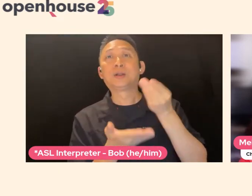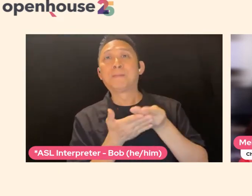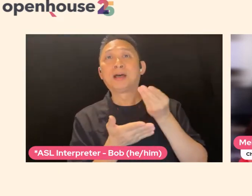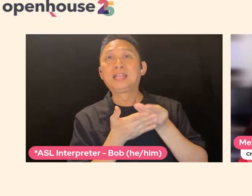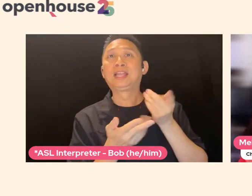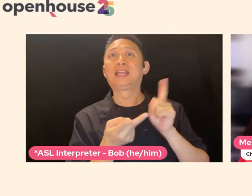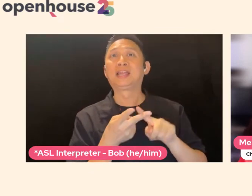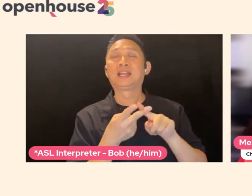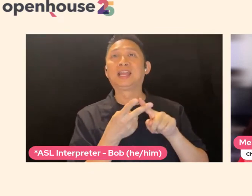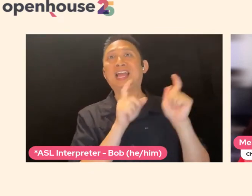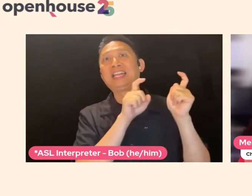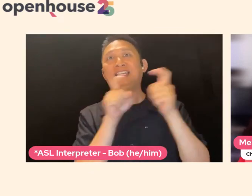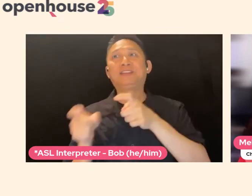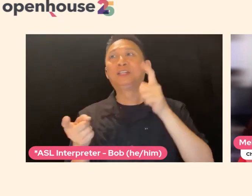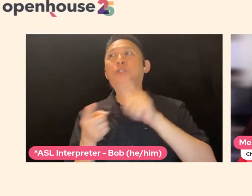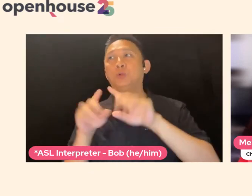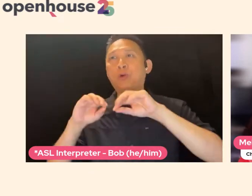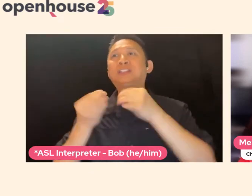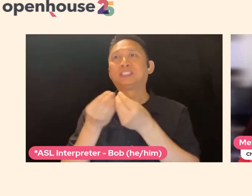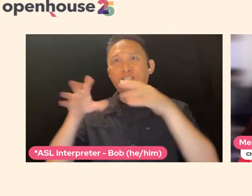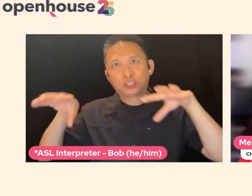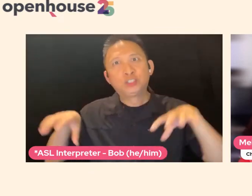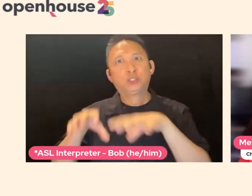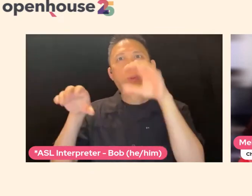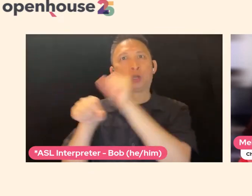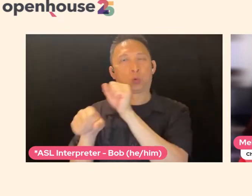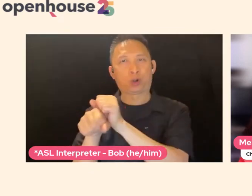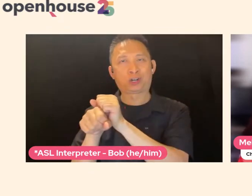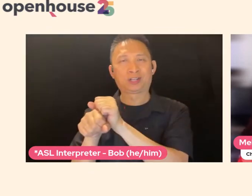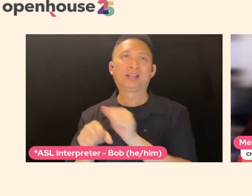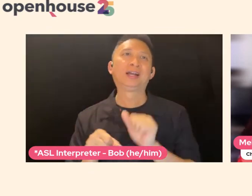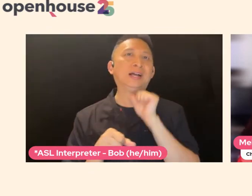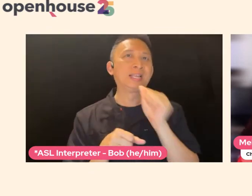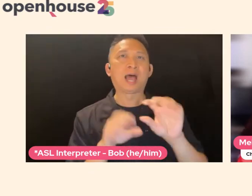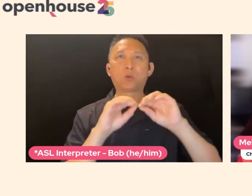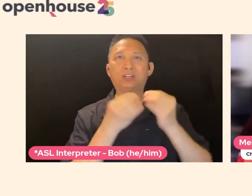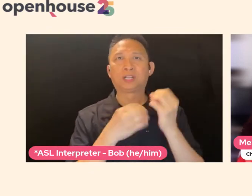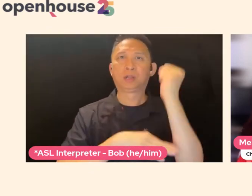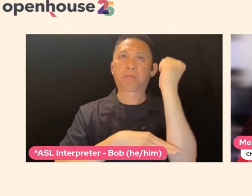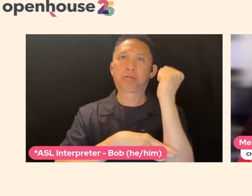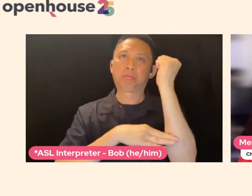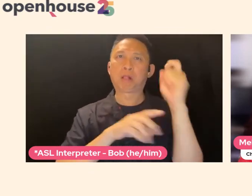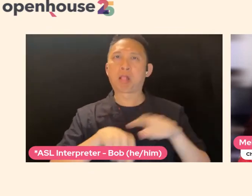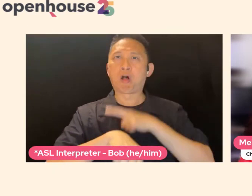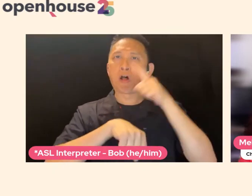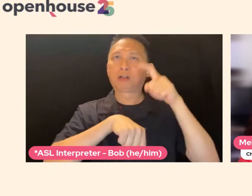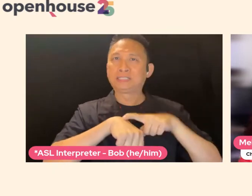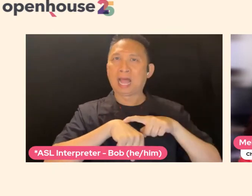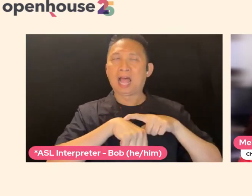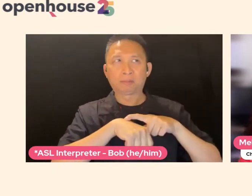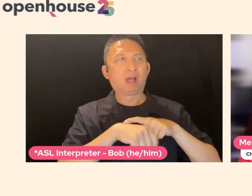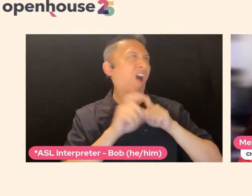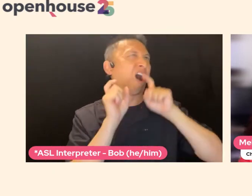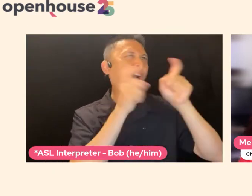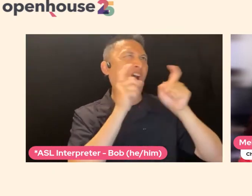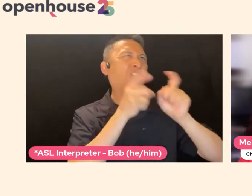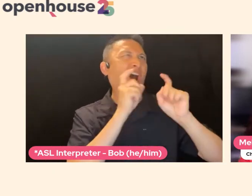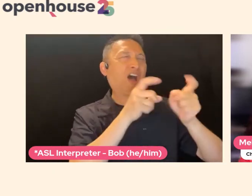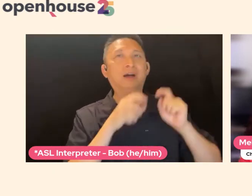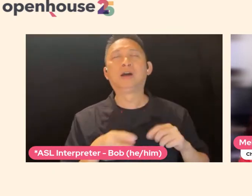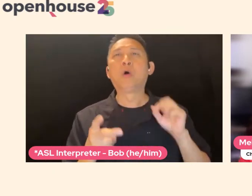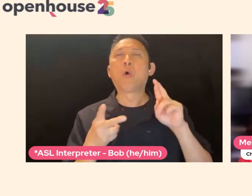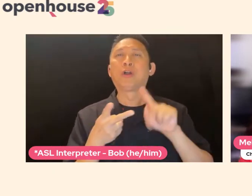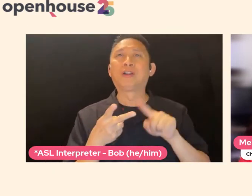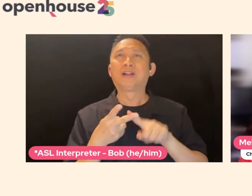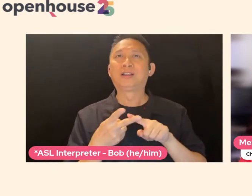actually doing the work, not organizations that have been open longer, not organizations that have had a reputation from about